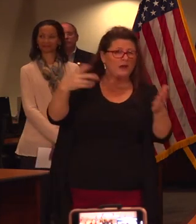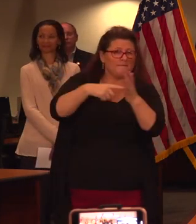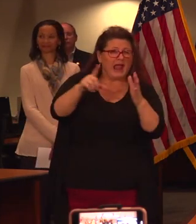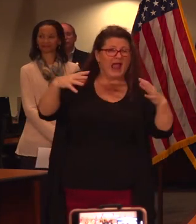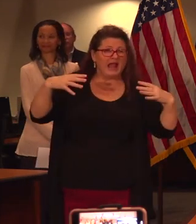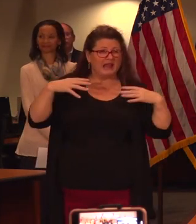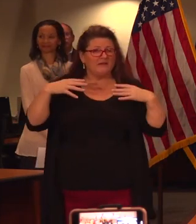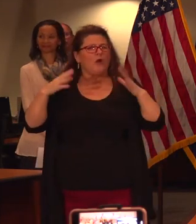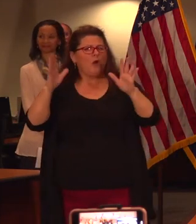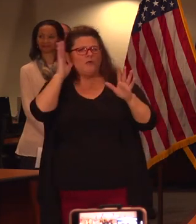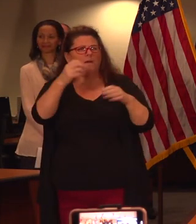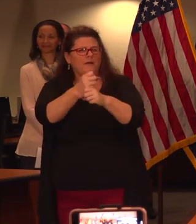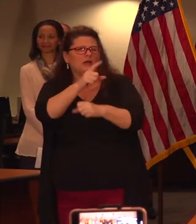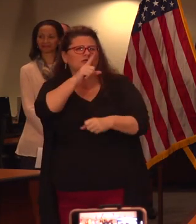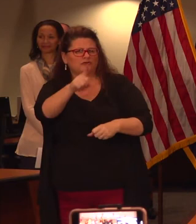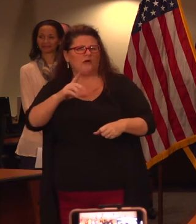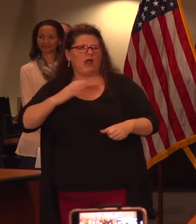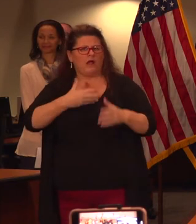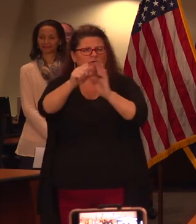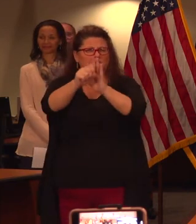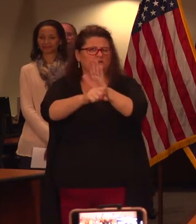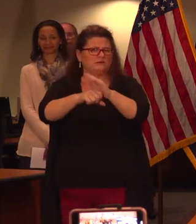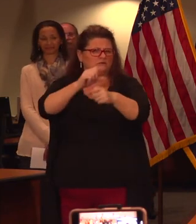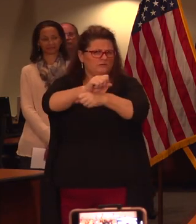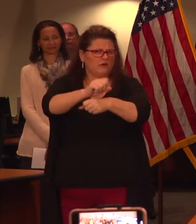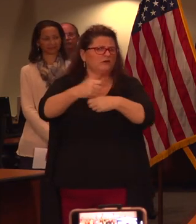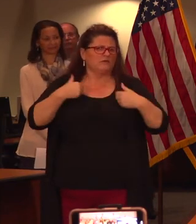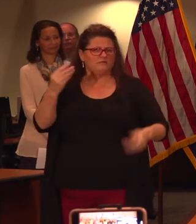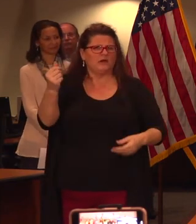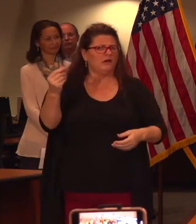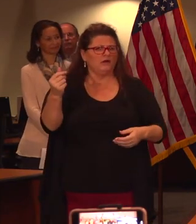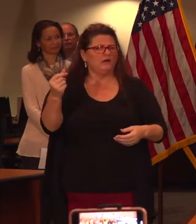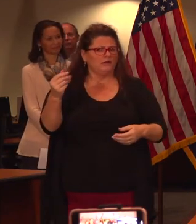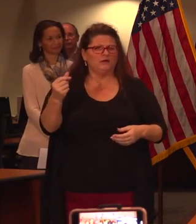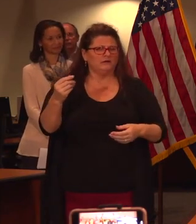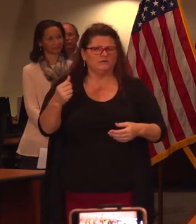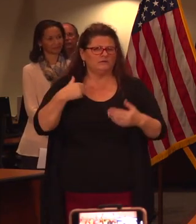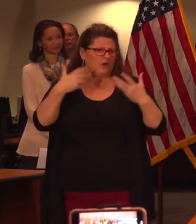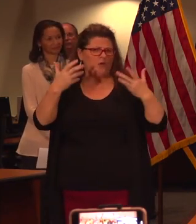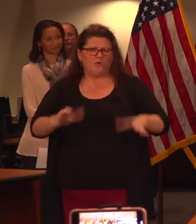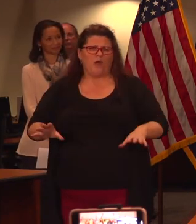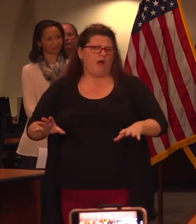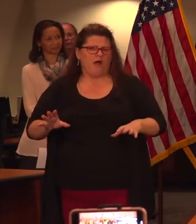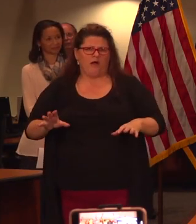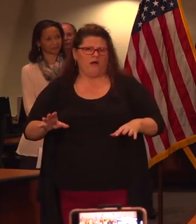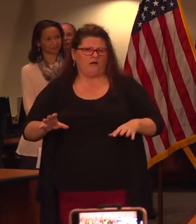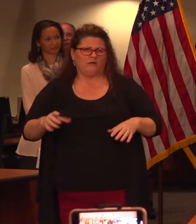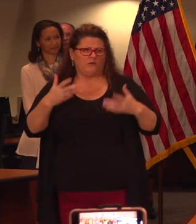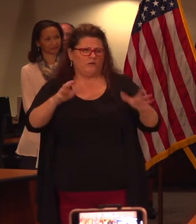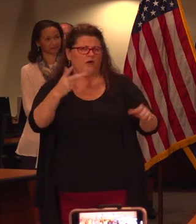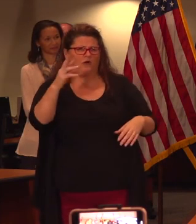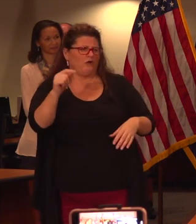by executive order otherwise that our state employees are not harmed by this virus.